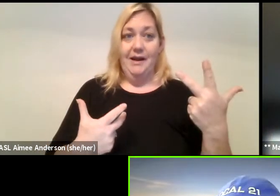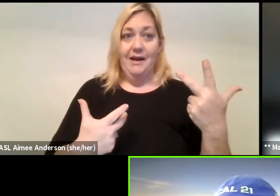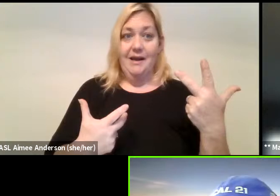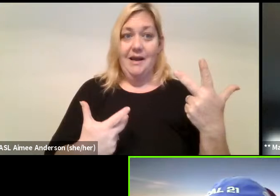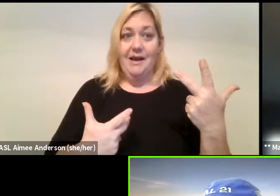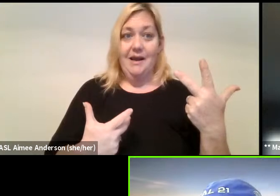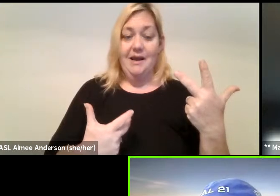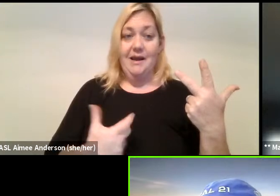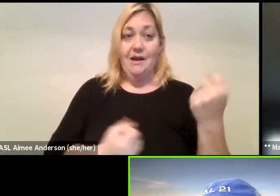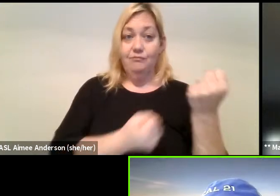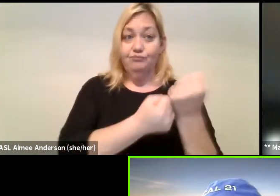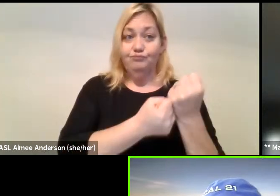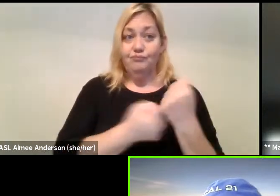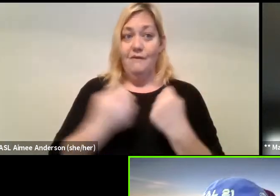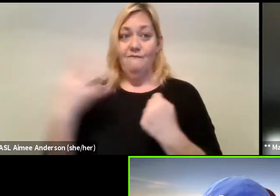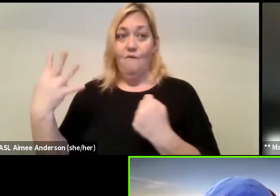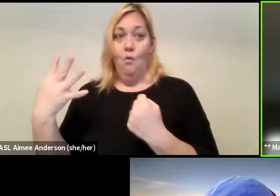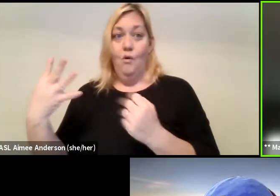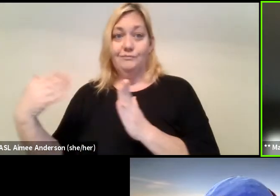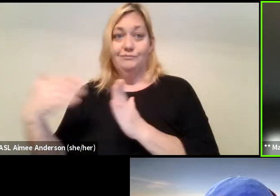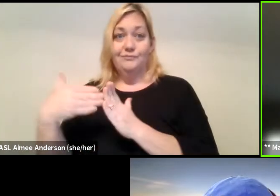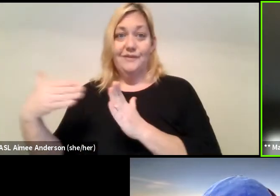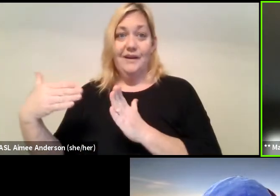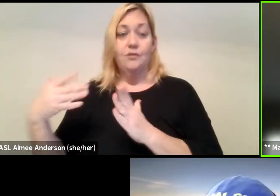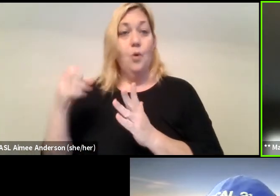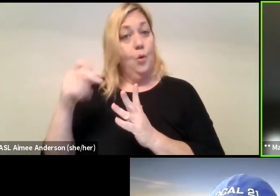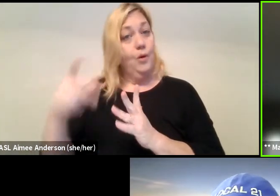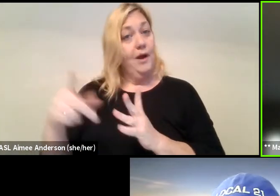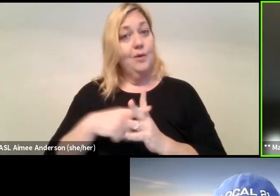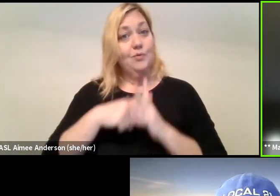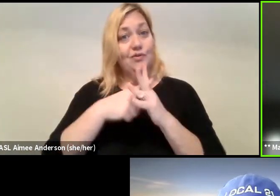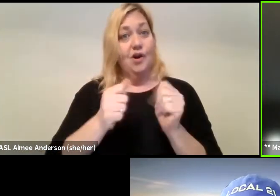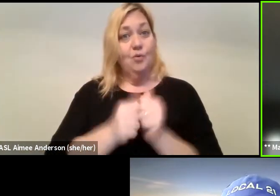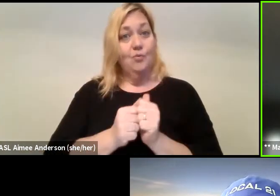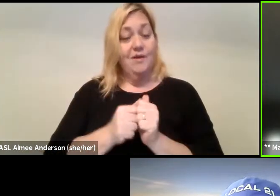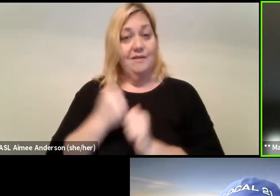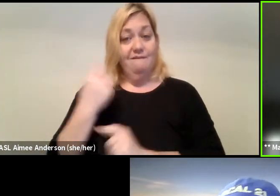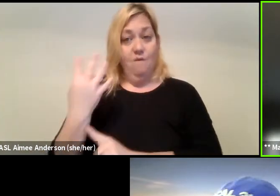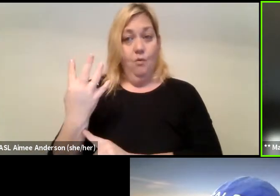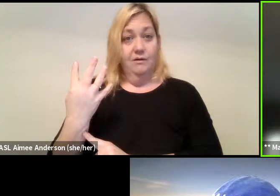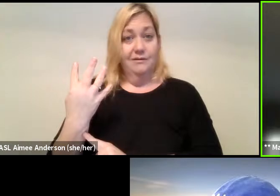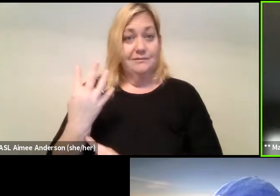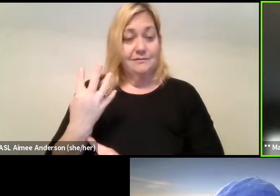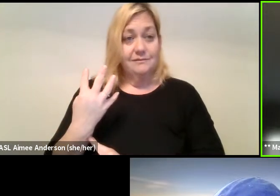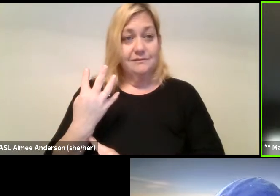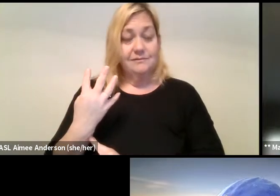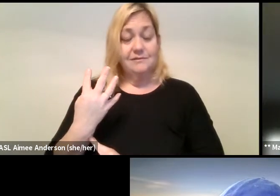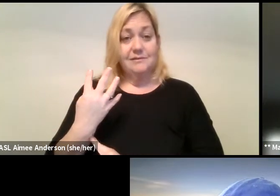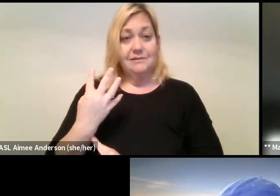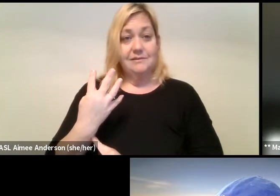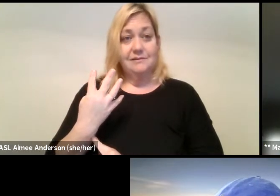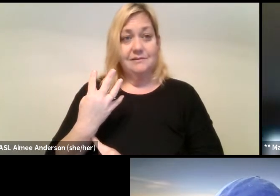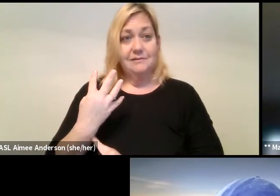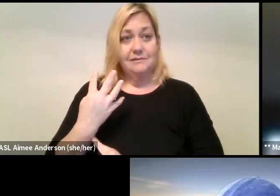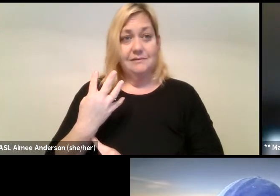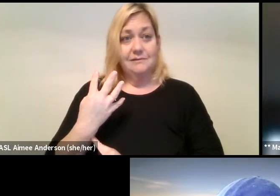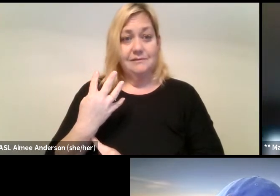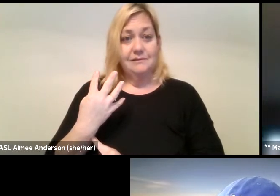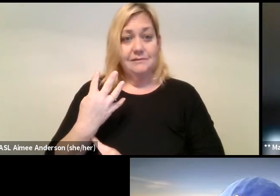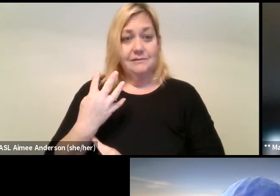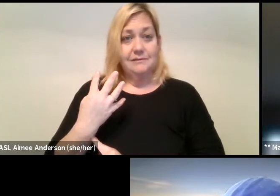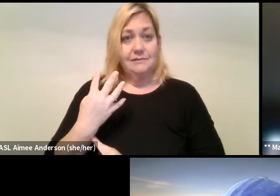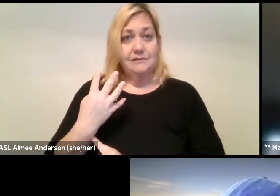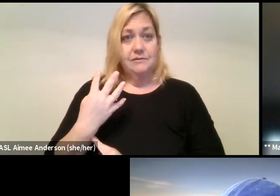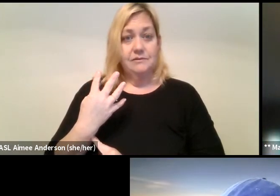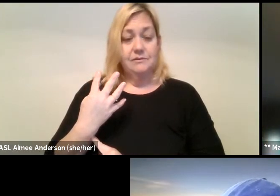Okay. We'll start with 4 in favor. Okay, we're gonna do